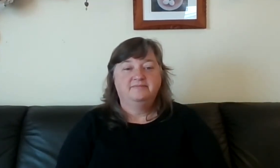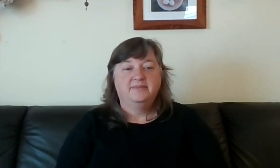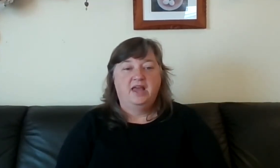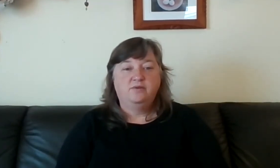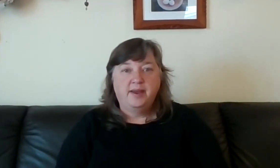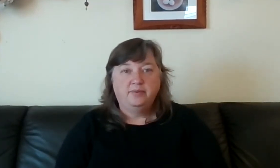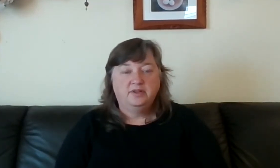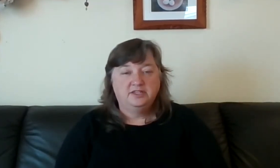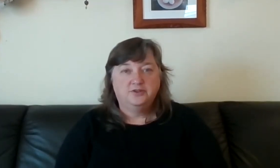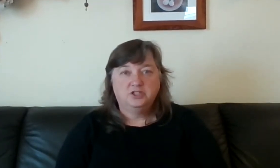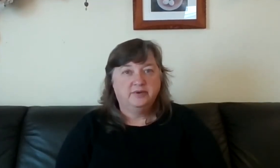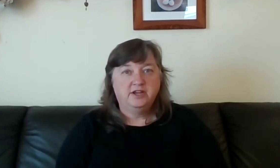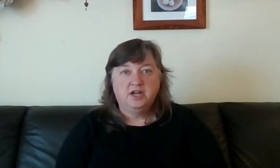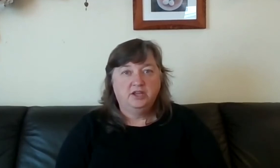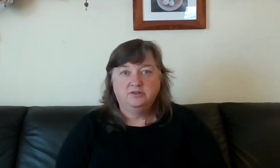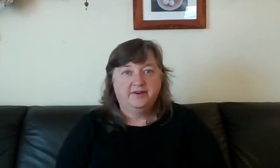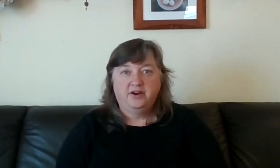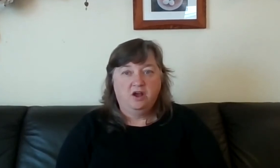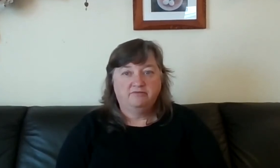And remember, these first three are not used very often.